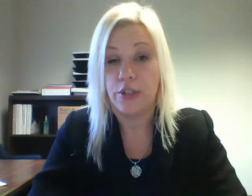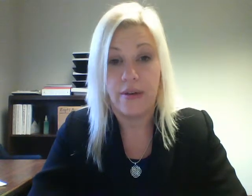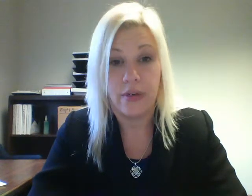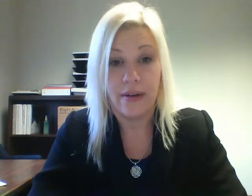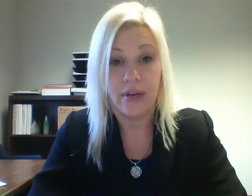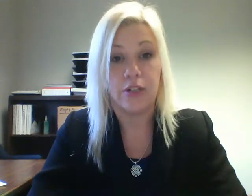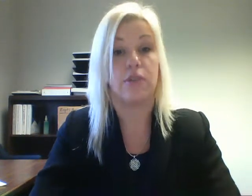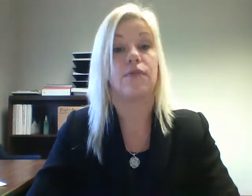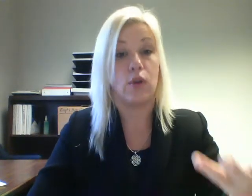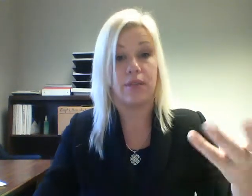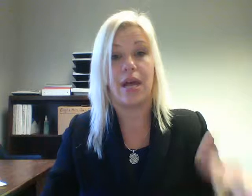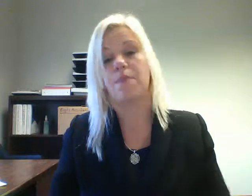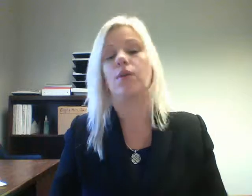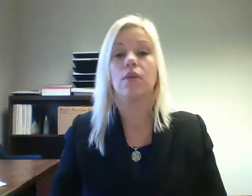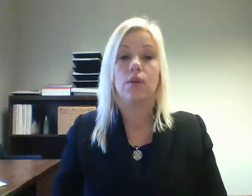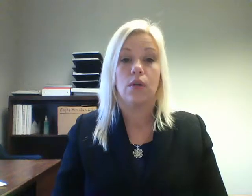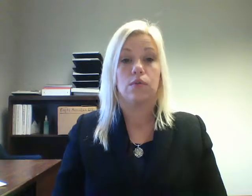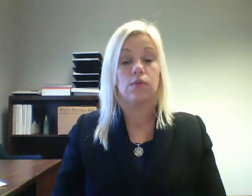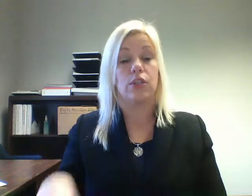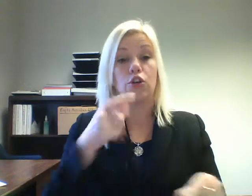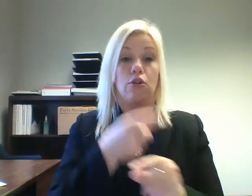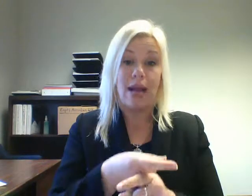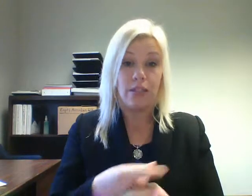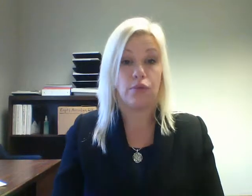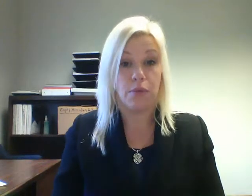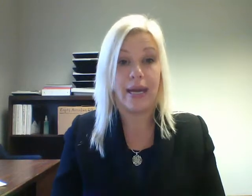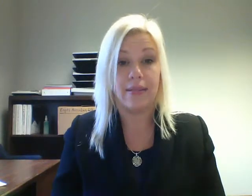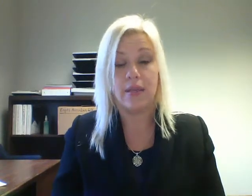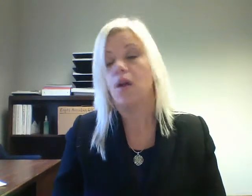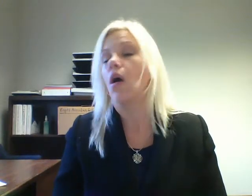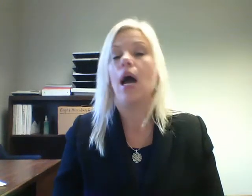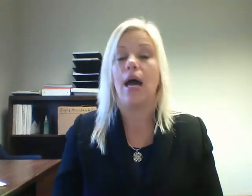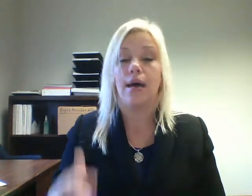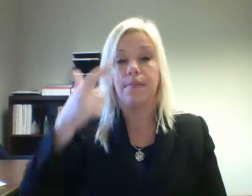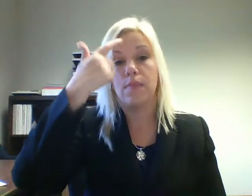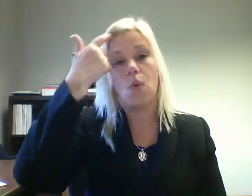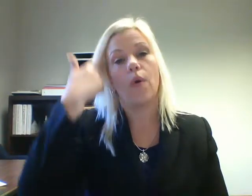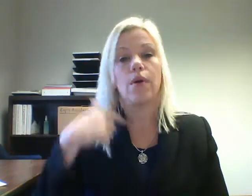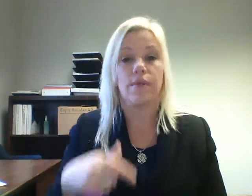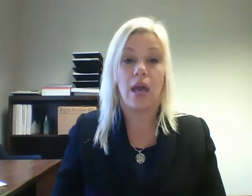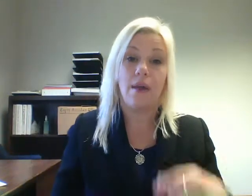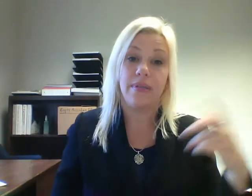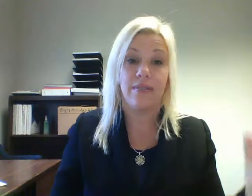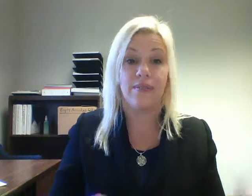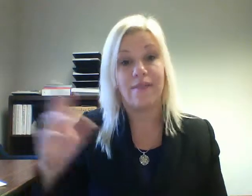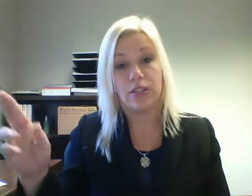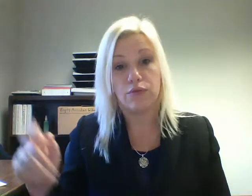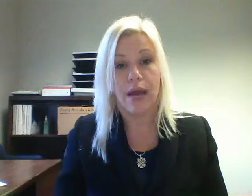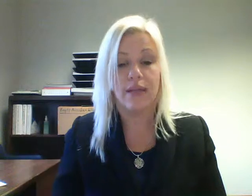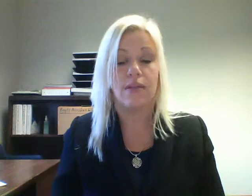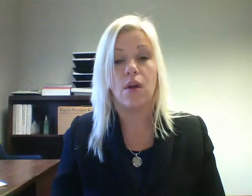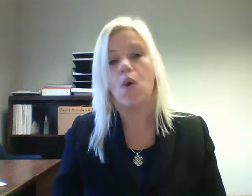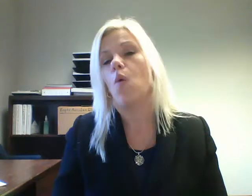different definitions. For example, you're correct, you're right, or the opposite of left is right,